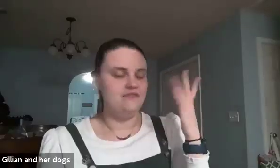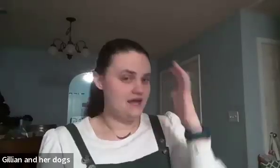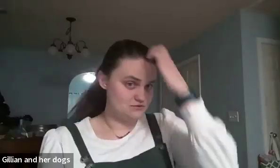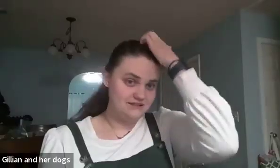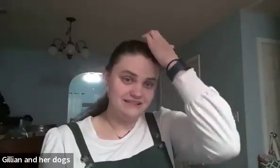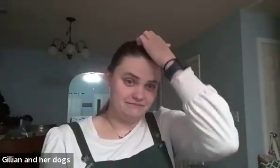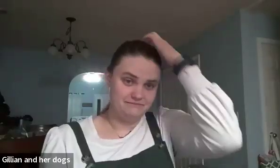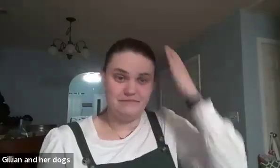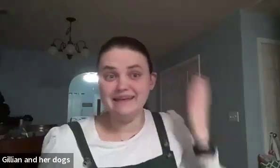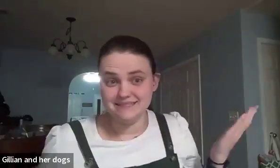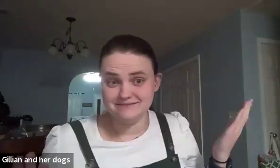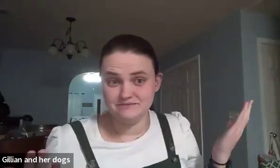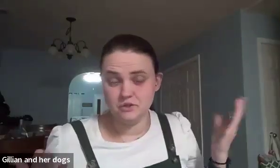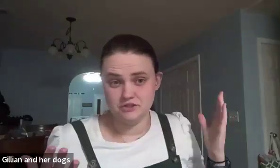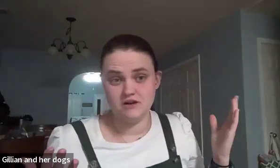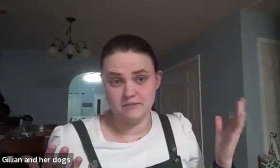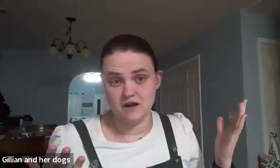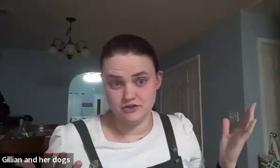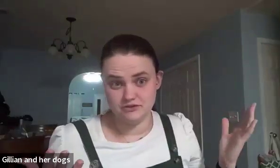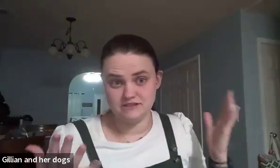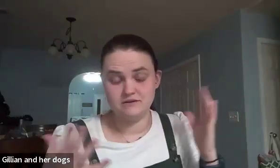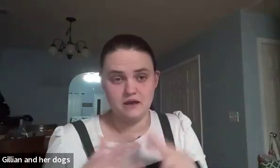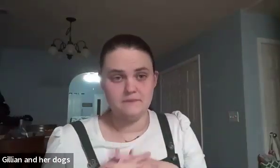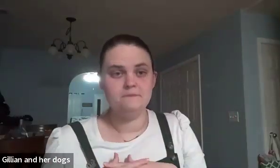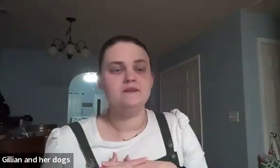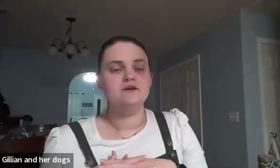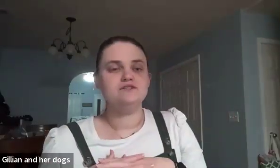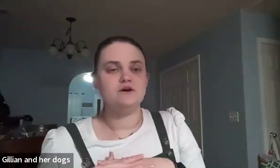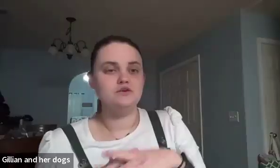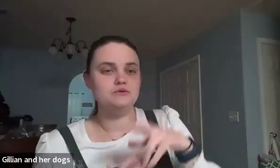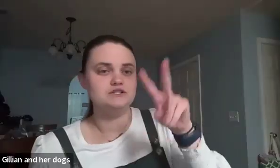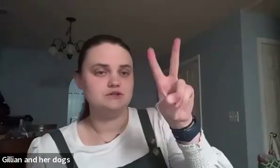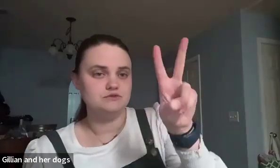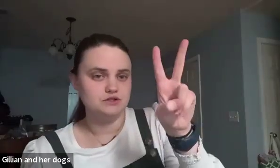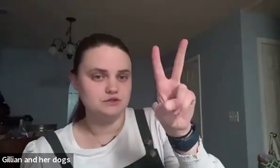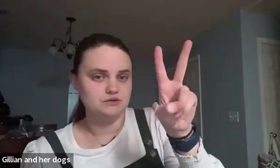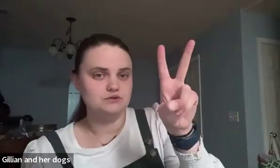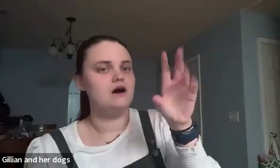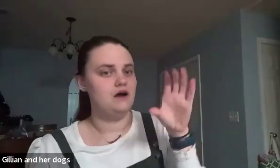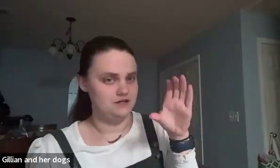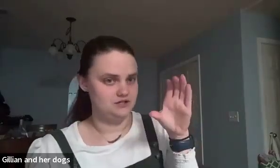And that's really it when you're talking about hundreds, okay? So you would do